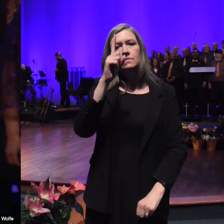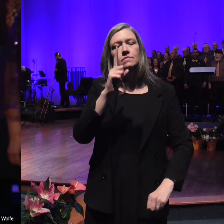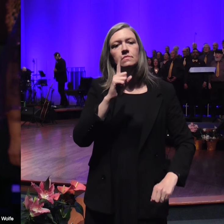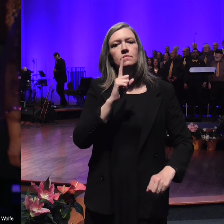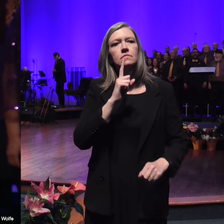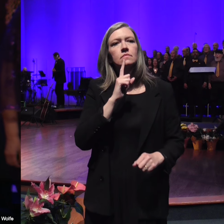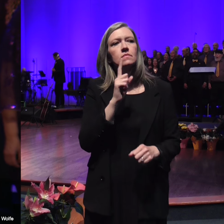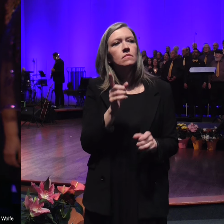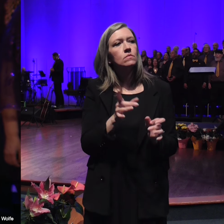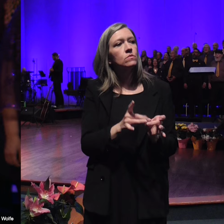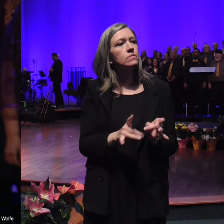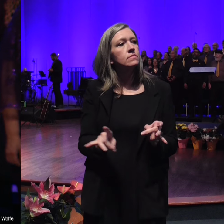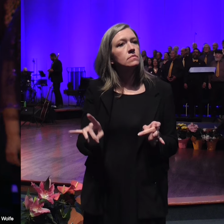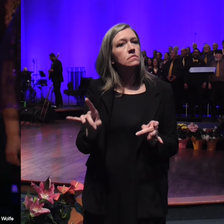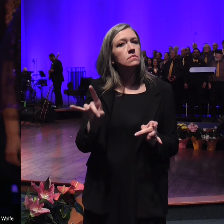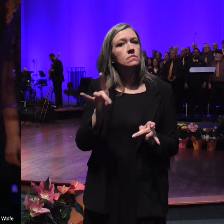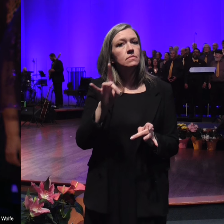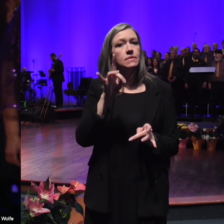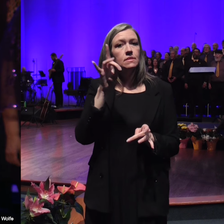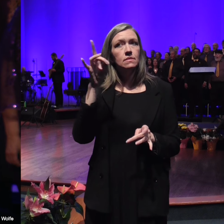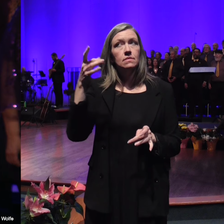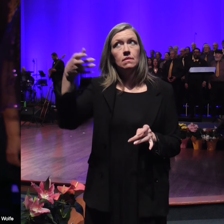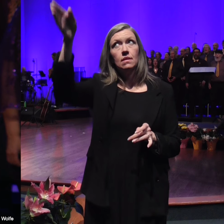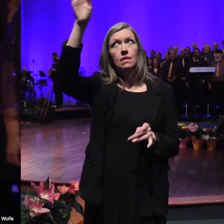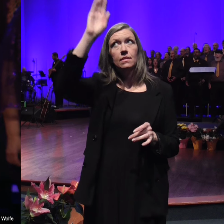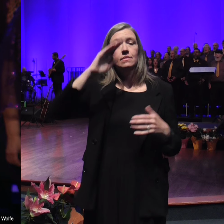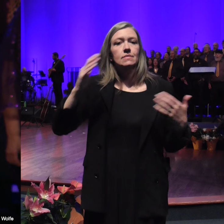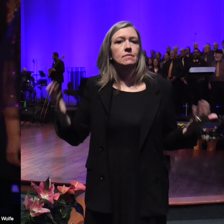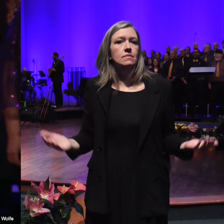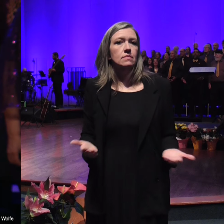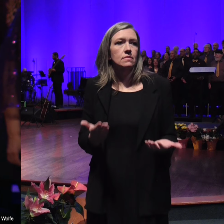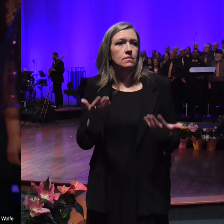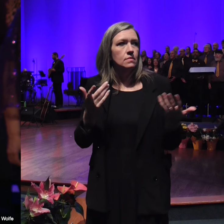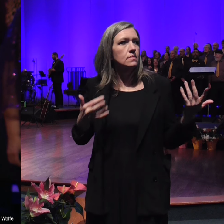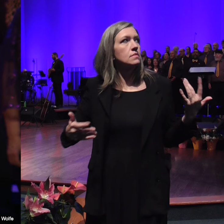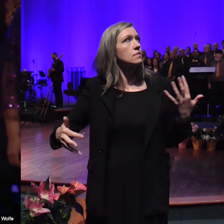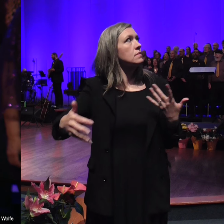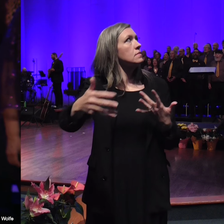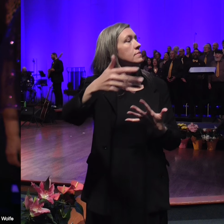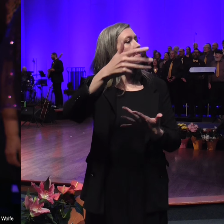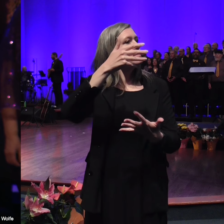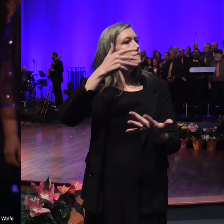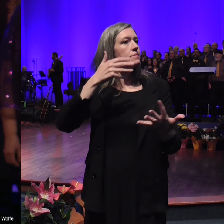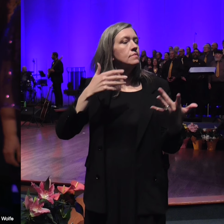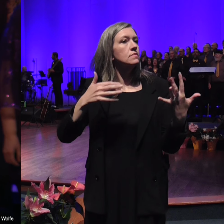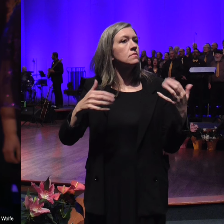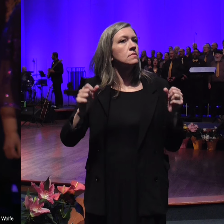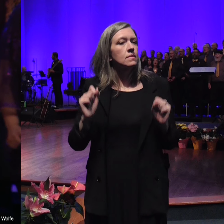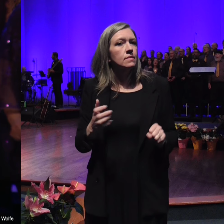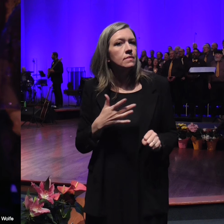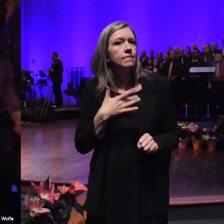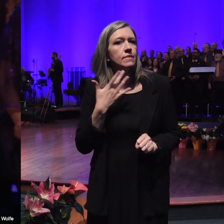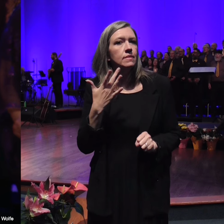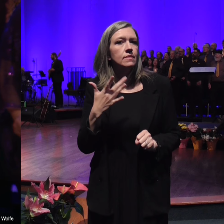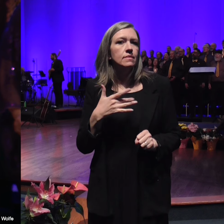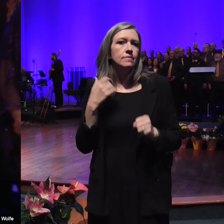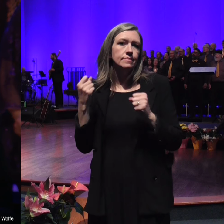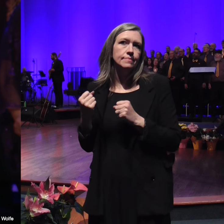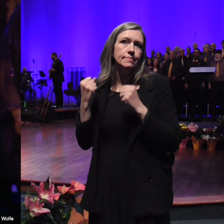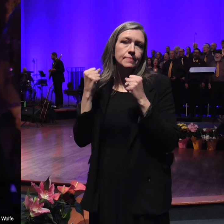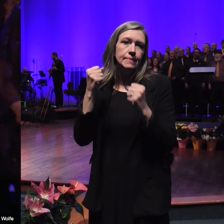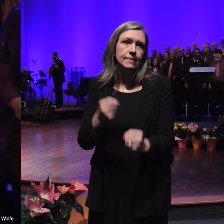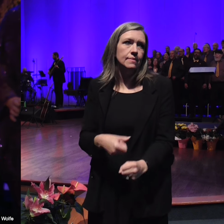Surely the presence of God is in this place. I can